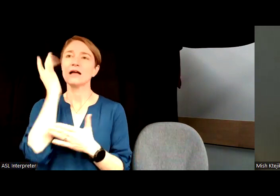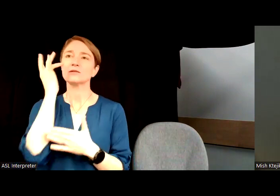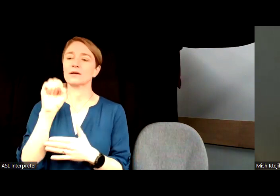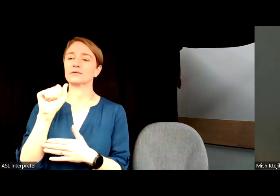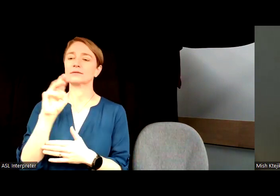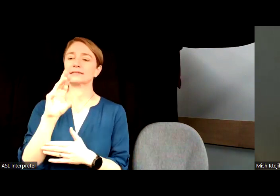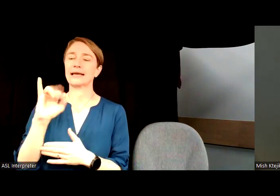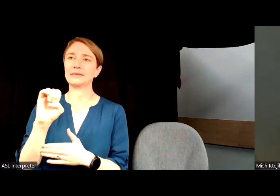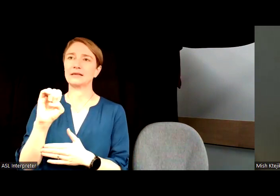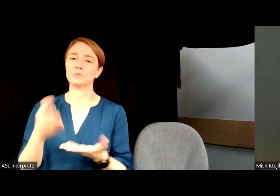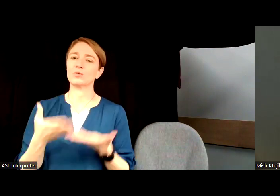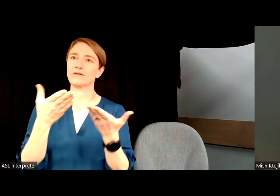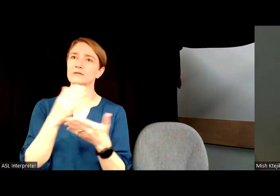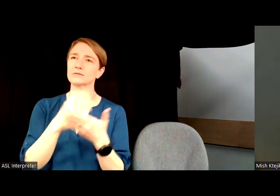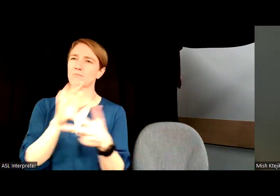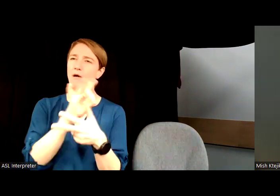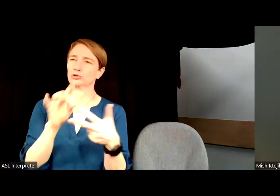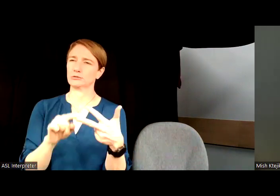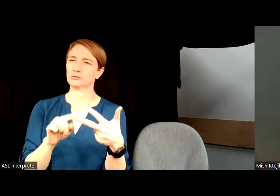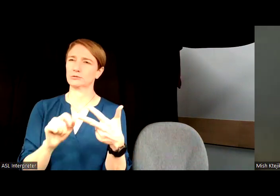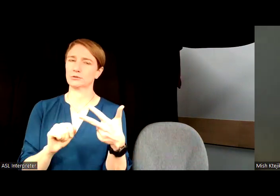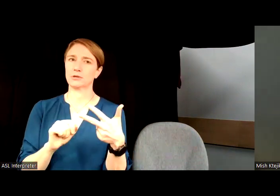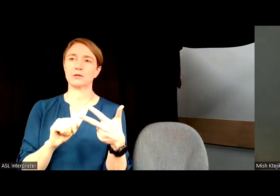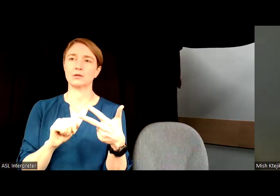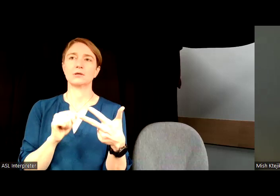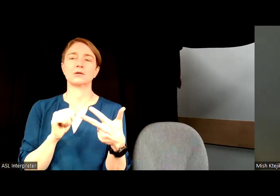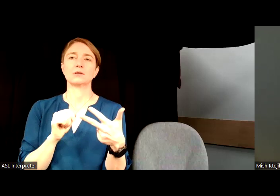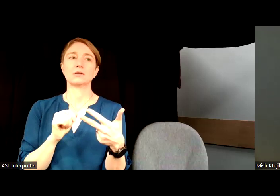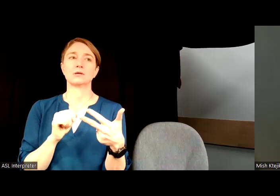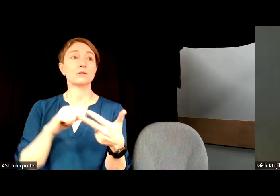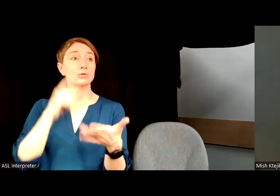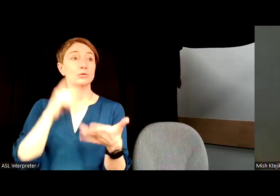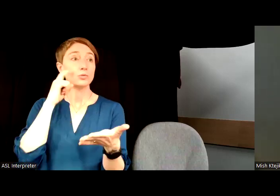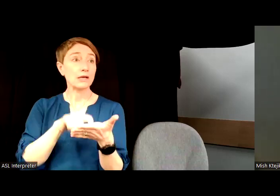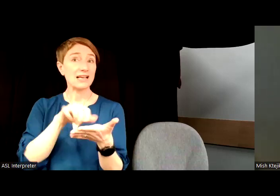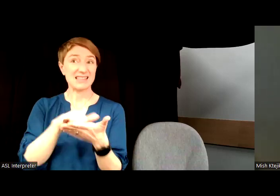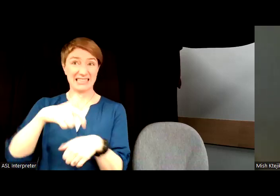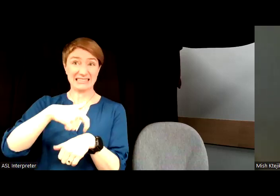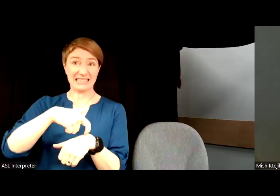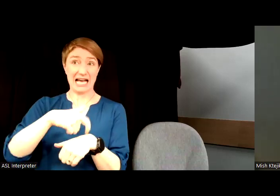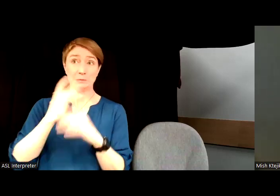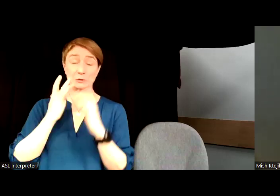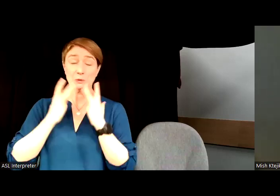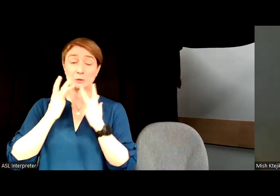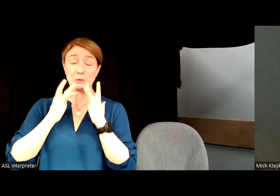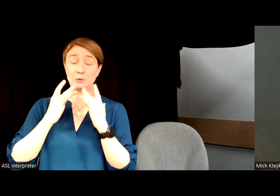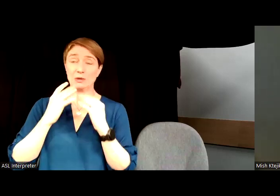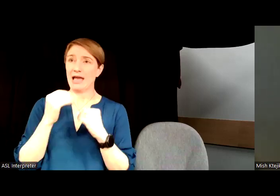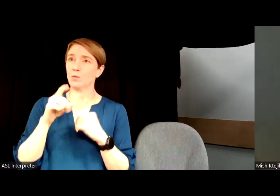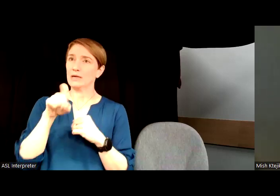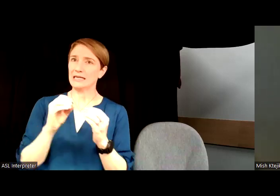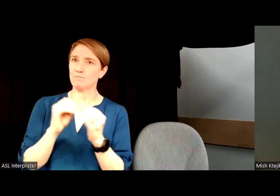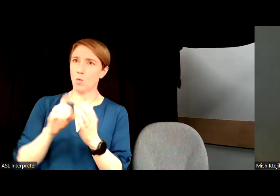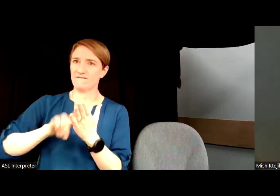some options, because recognizing that time crunch and that there does need to be further